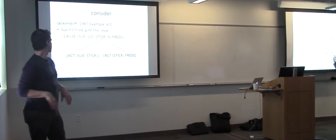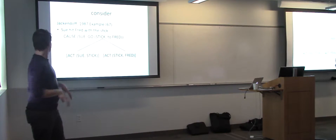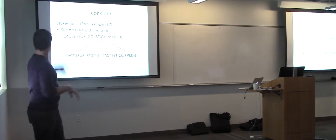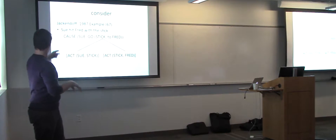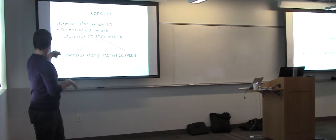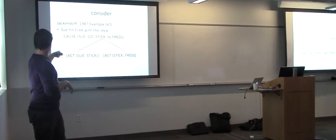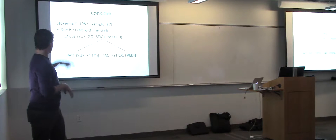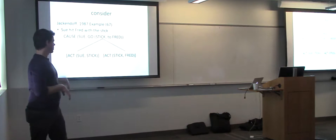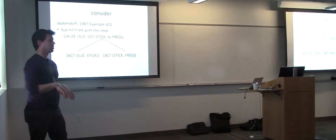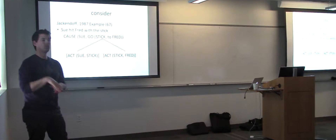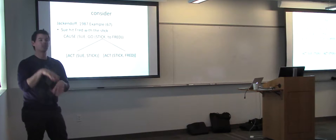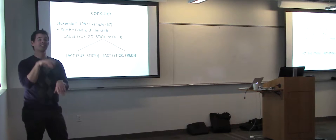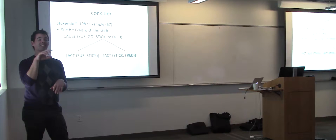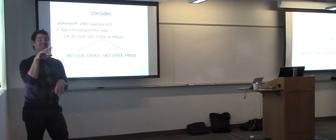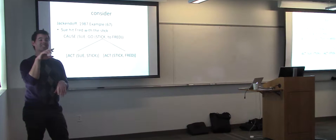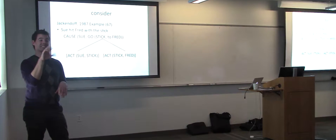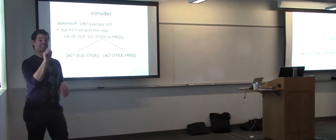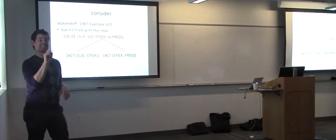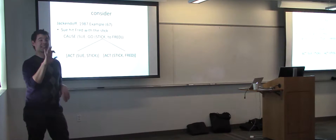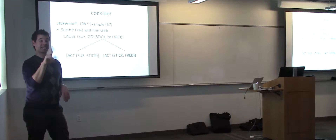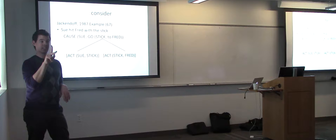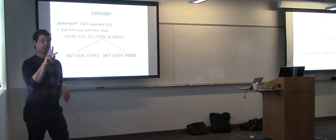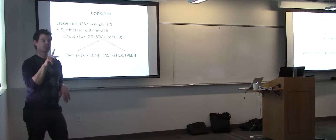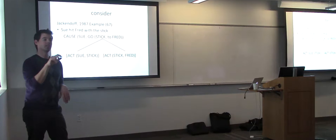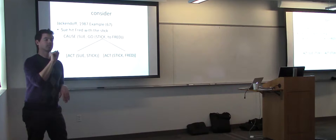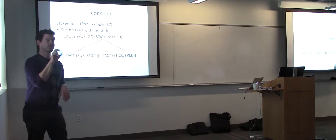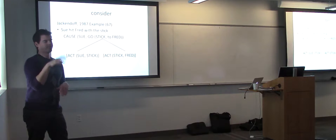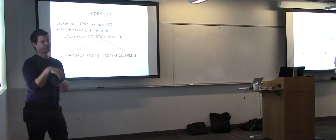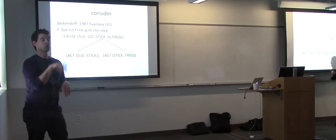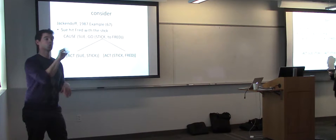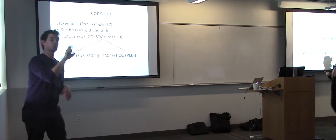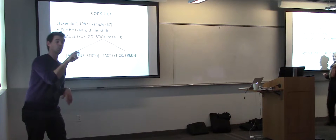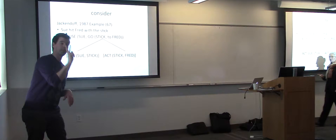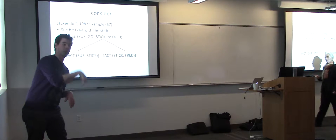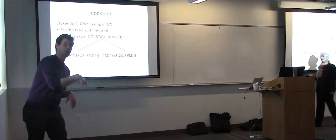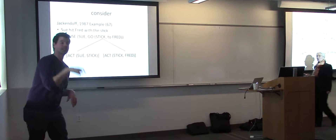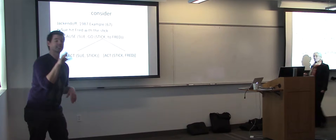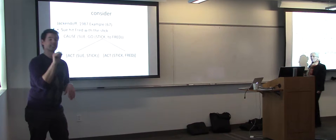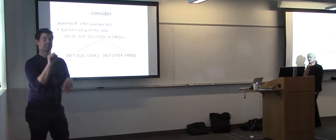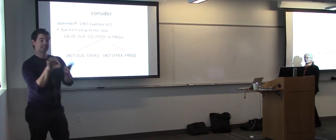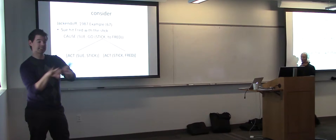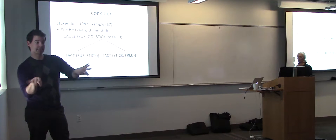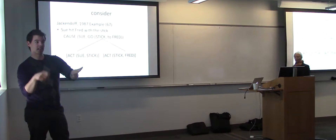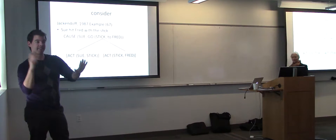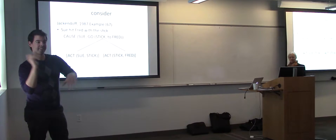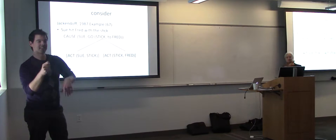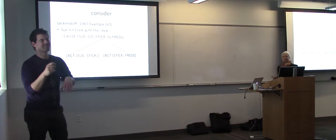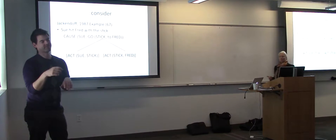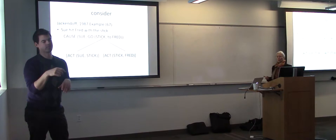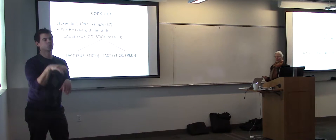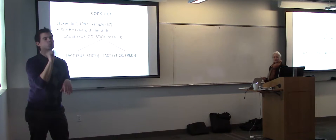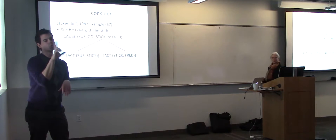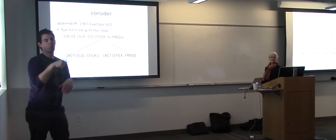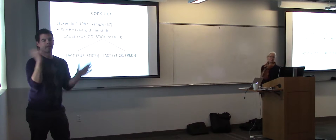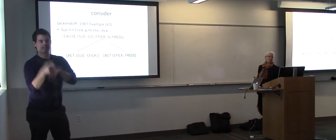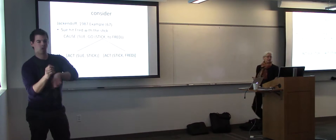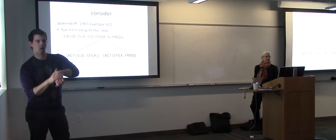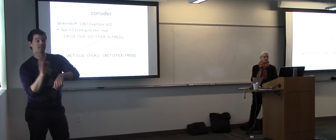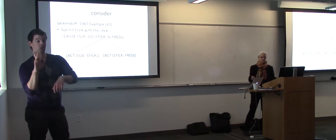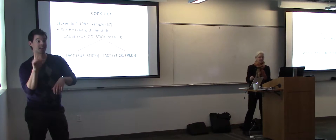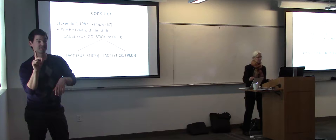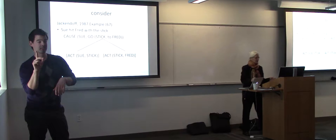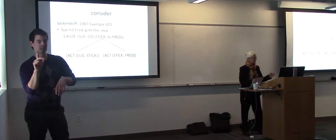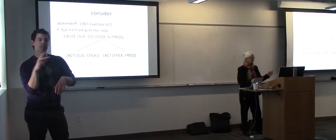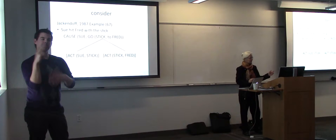the stick interacting with Fred. So in a certain sense, you might wonder whether